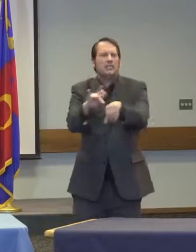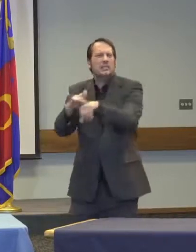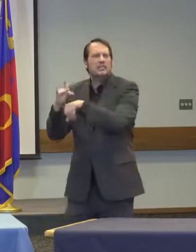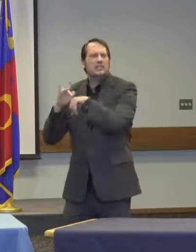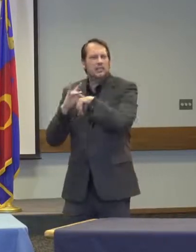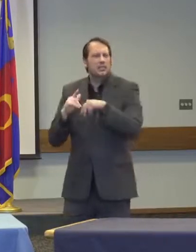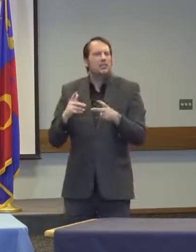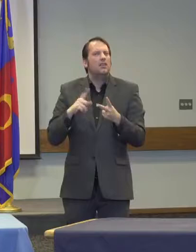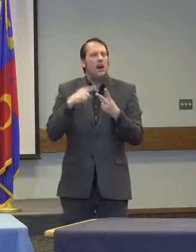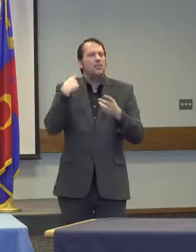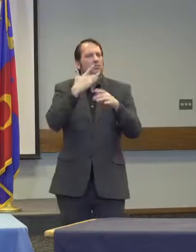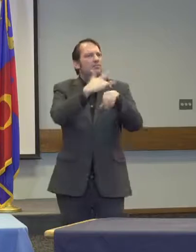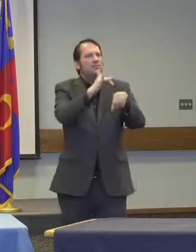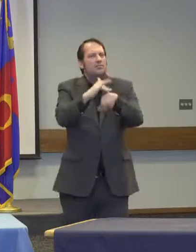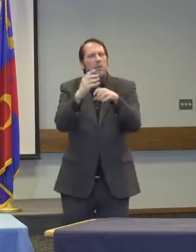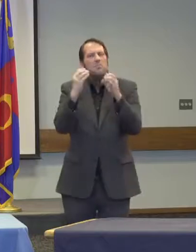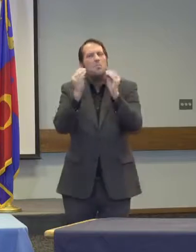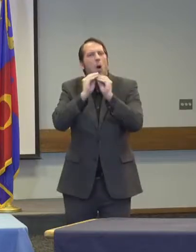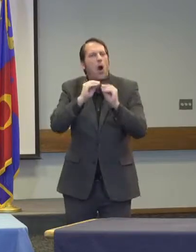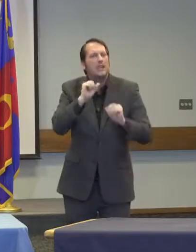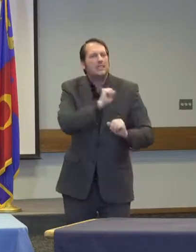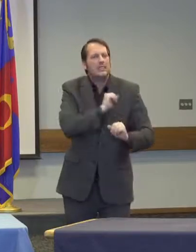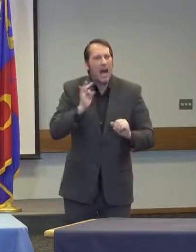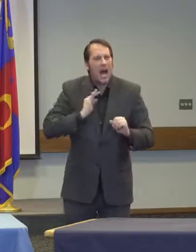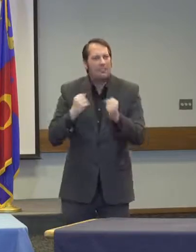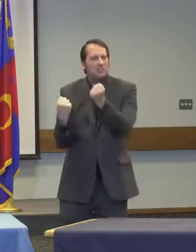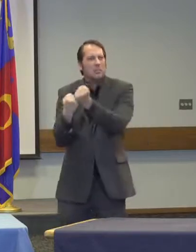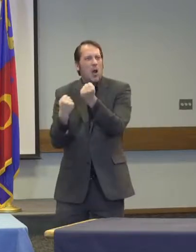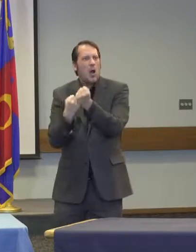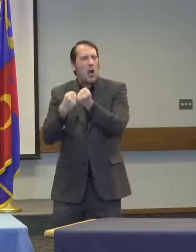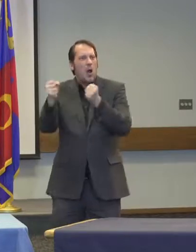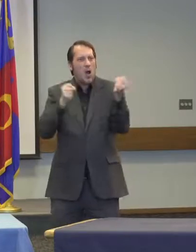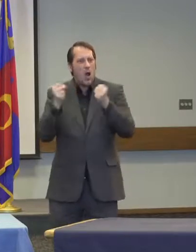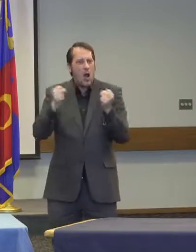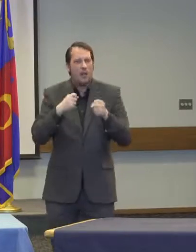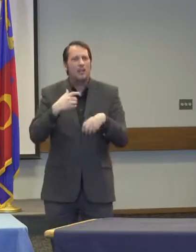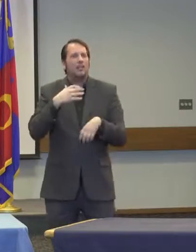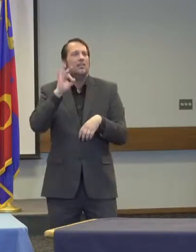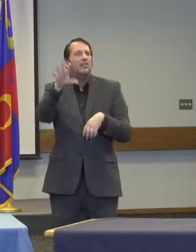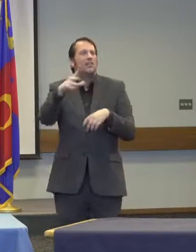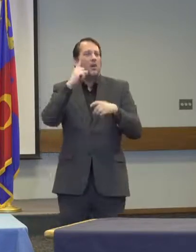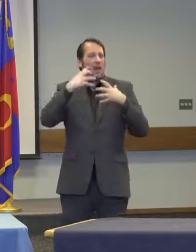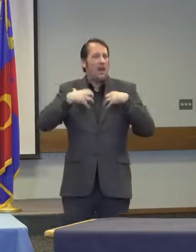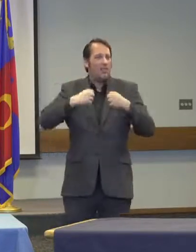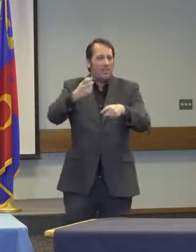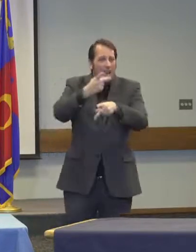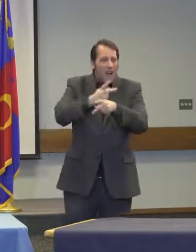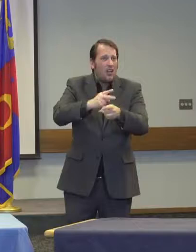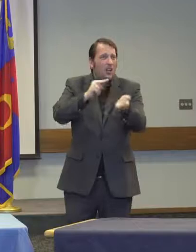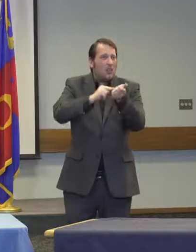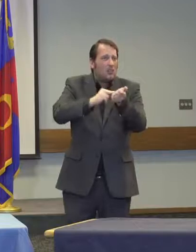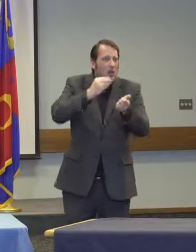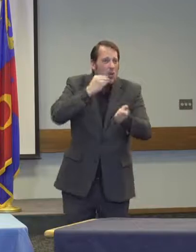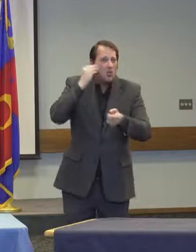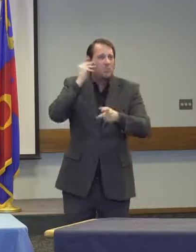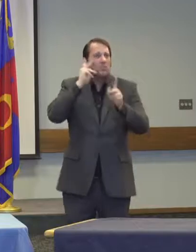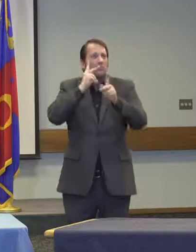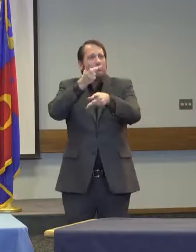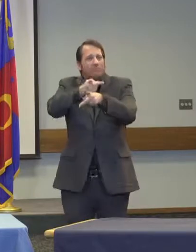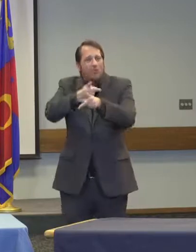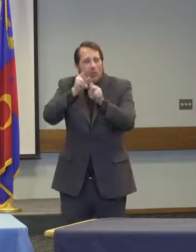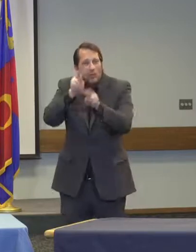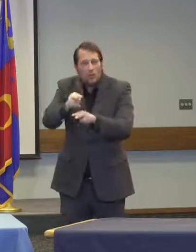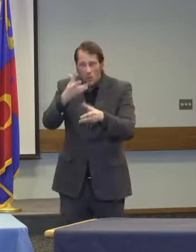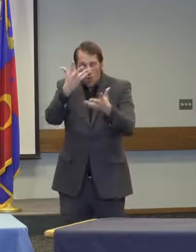I'm sending a plug out to our healthcare providers at home who are watching, who have an interest in helping volunteer